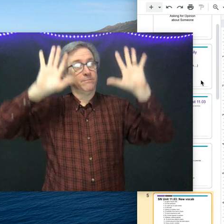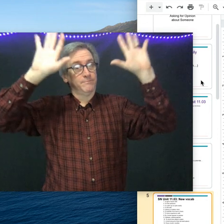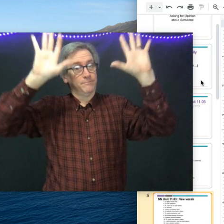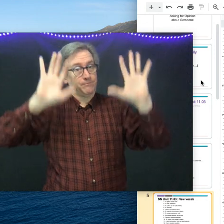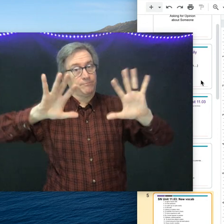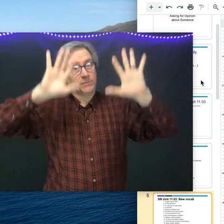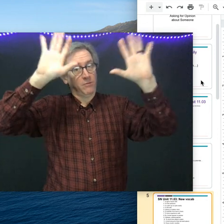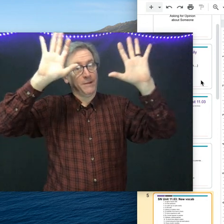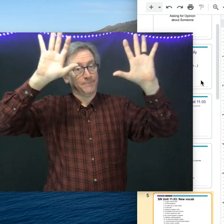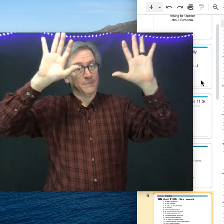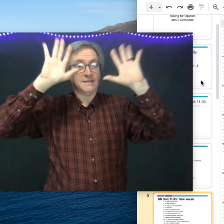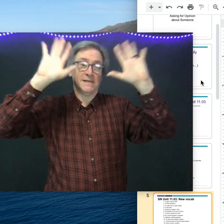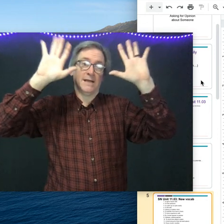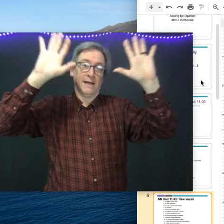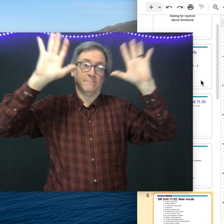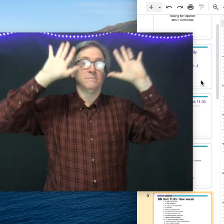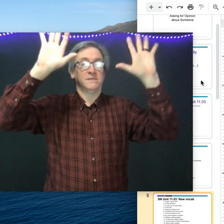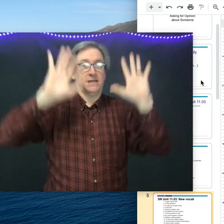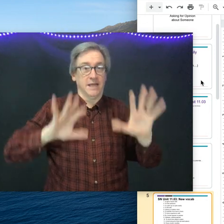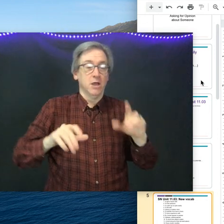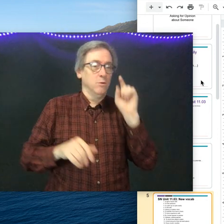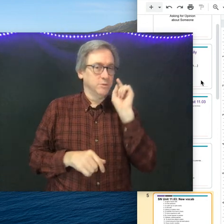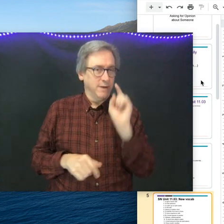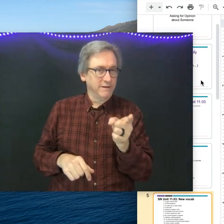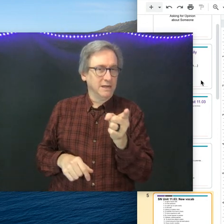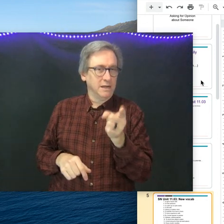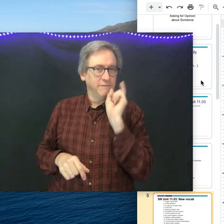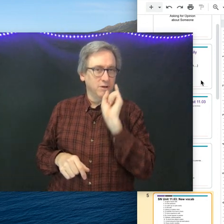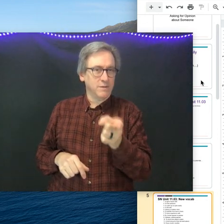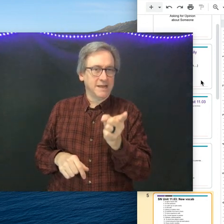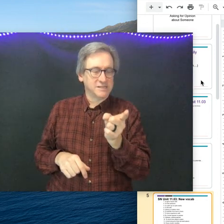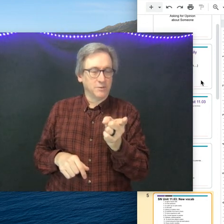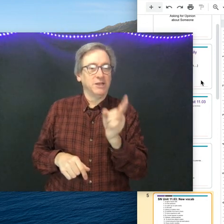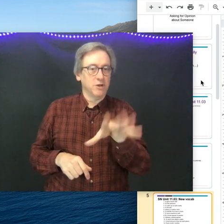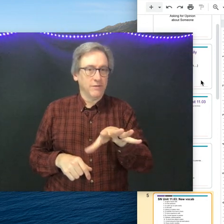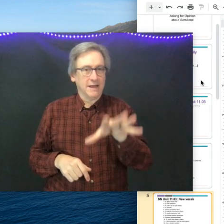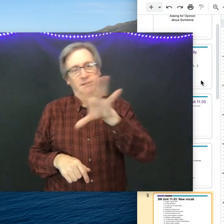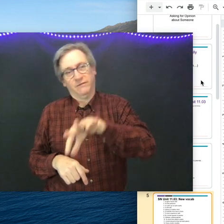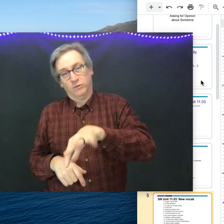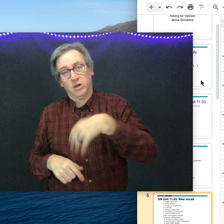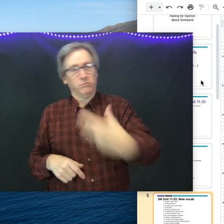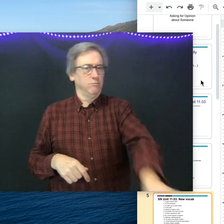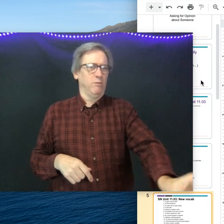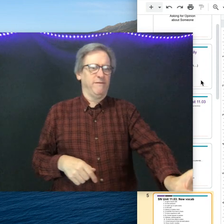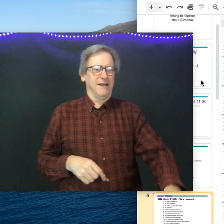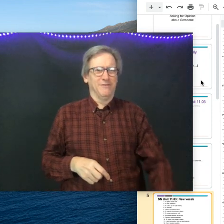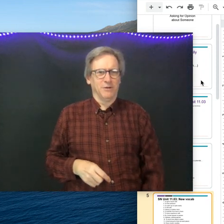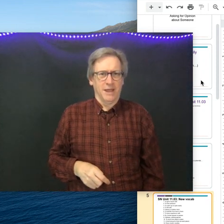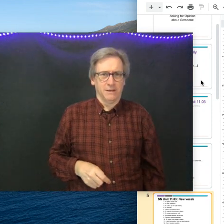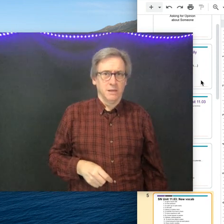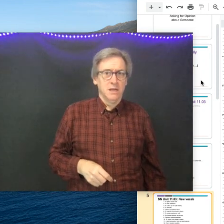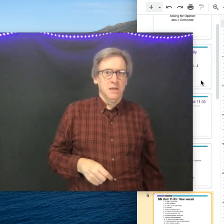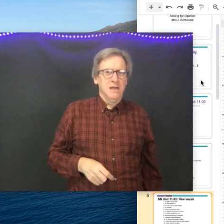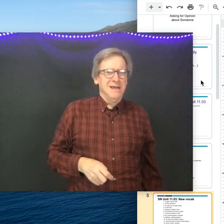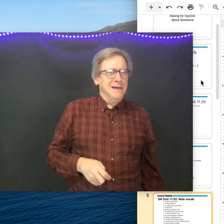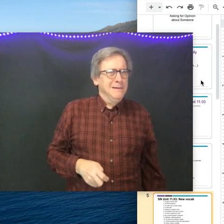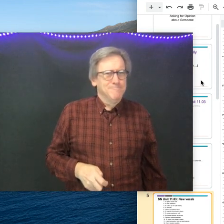Sunday, right? Sunday, Sunday, which we haven't gotten. If you know the days of the week, you know that. If you don't, we haven't gotten there